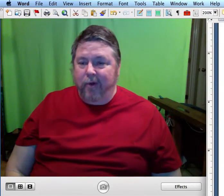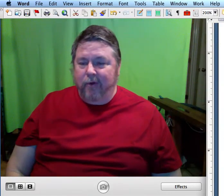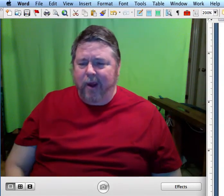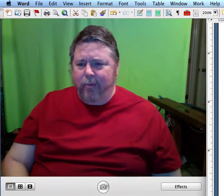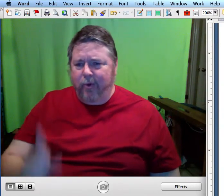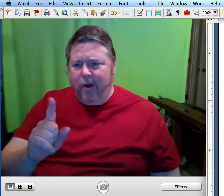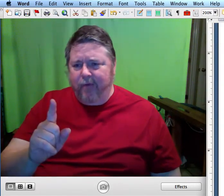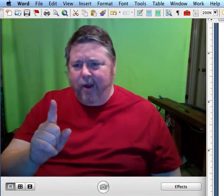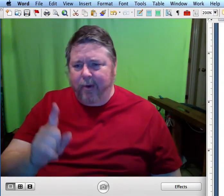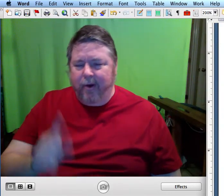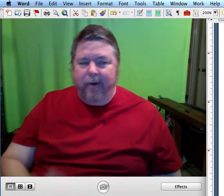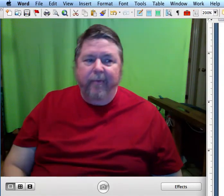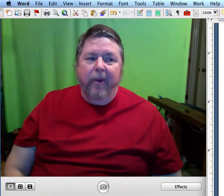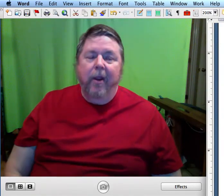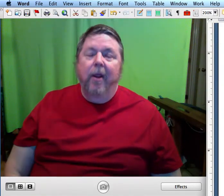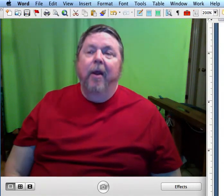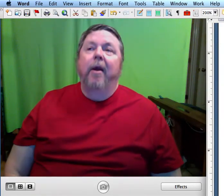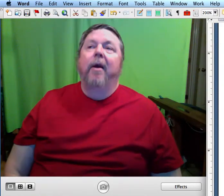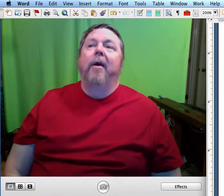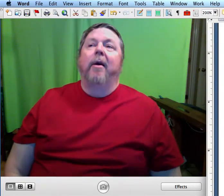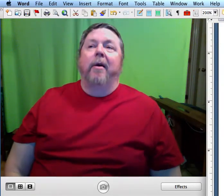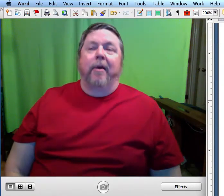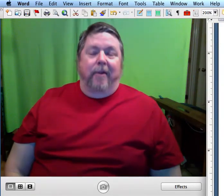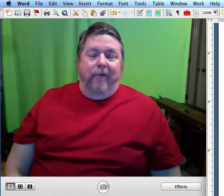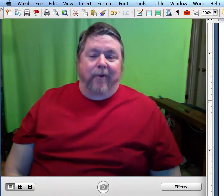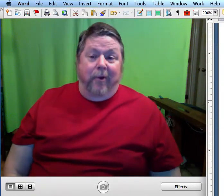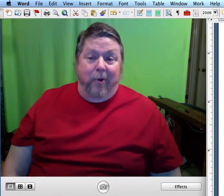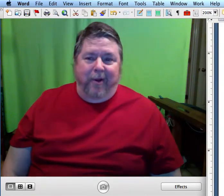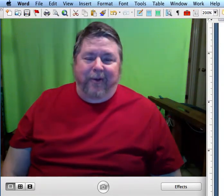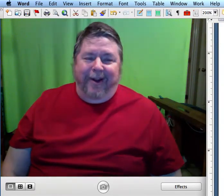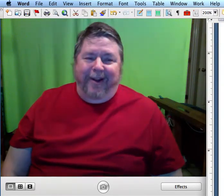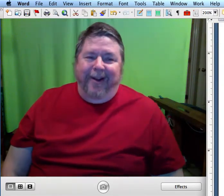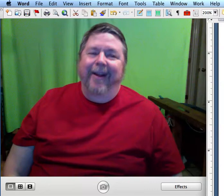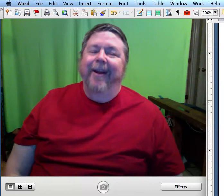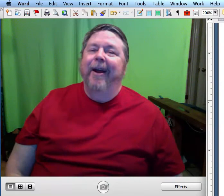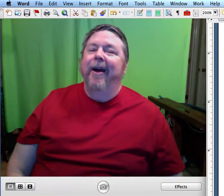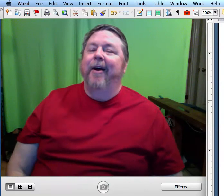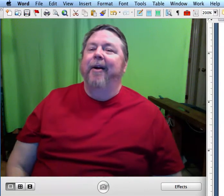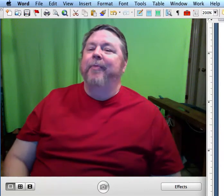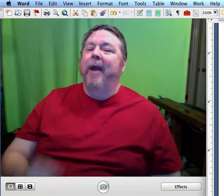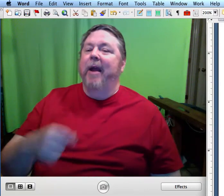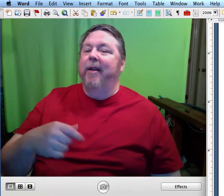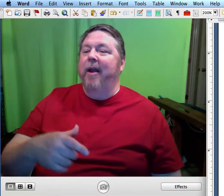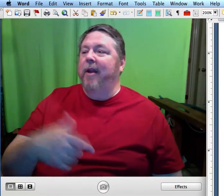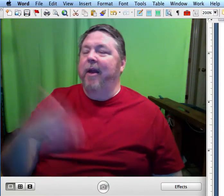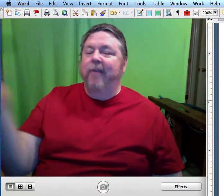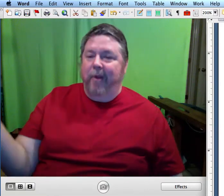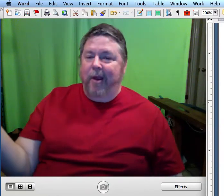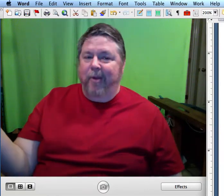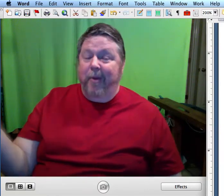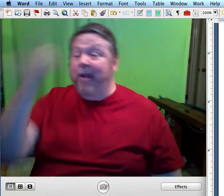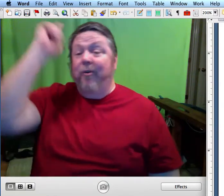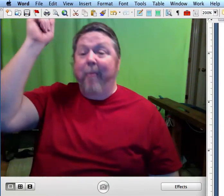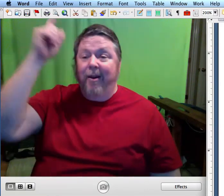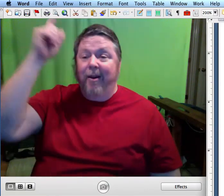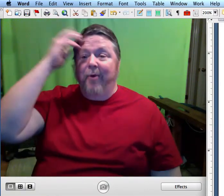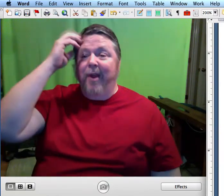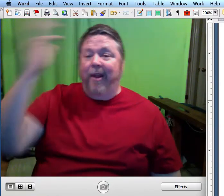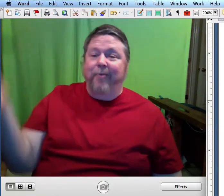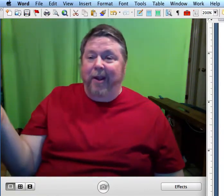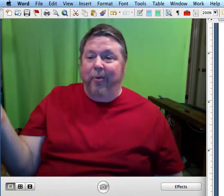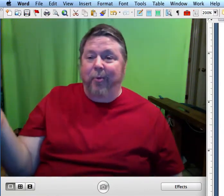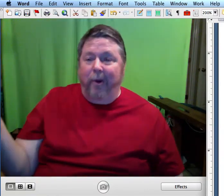was because you had more than enough time to do it, even though you don't believe you did. And then the next segment comes up, and you're reminded,